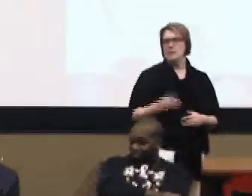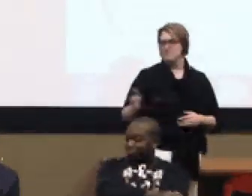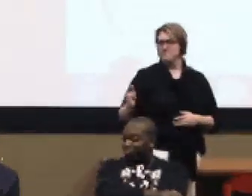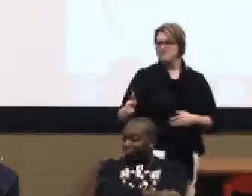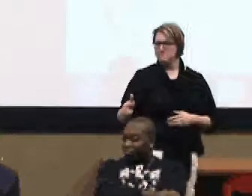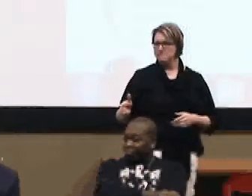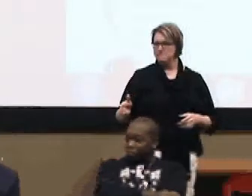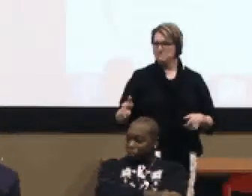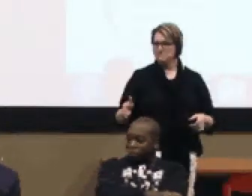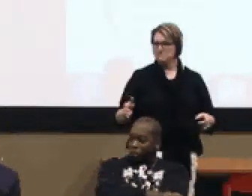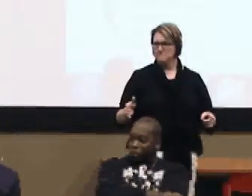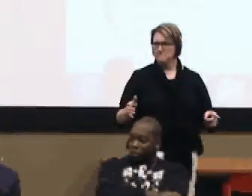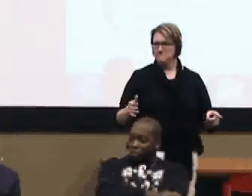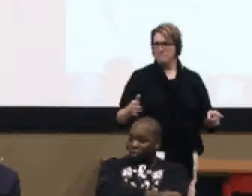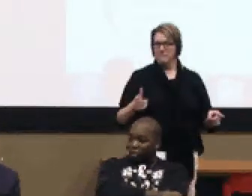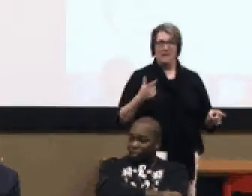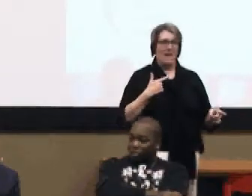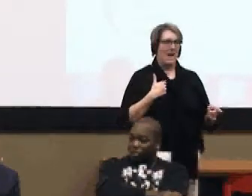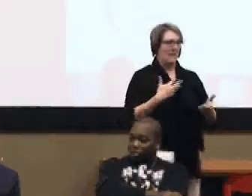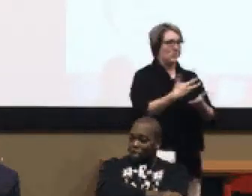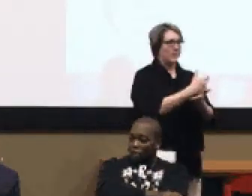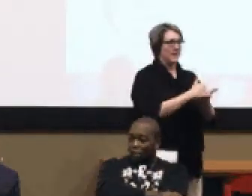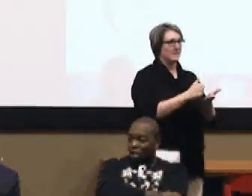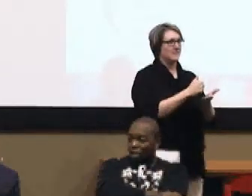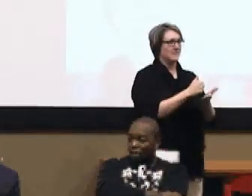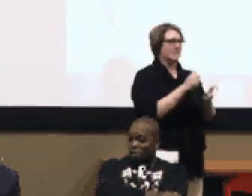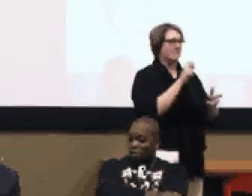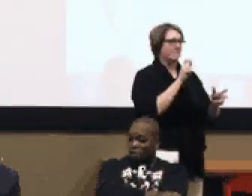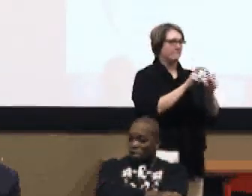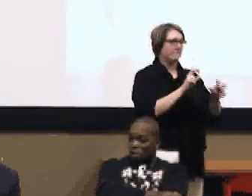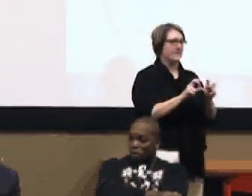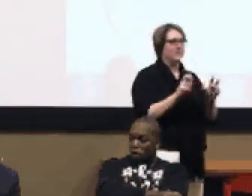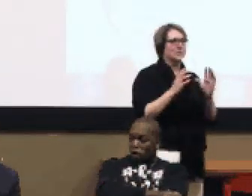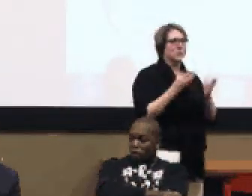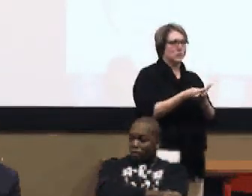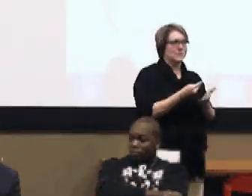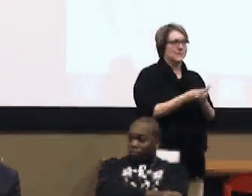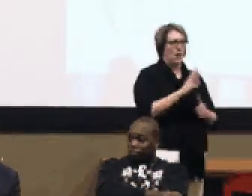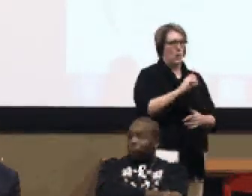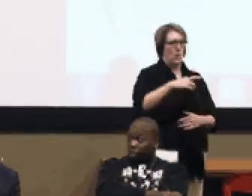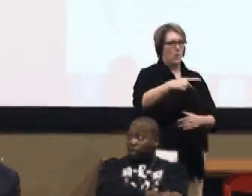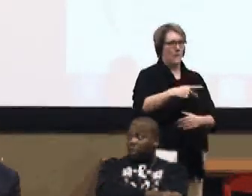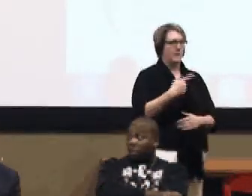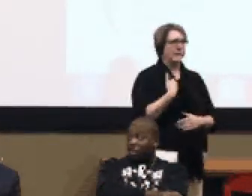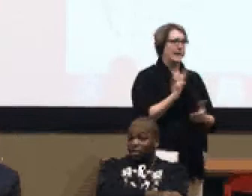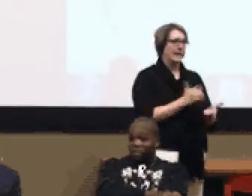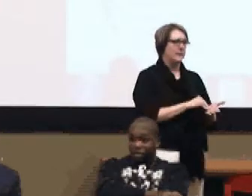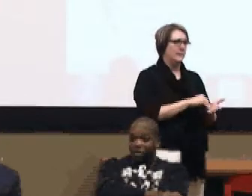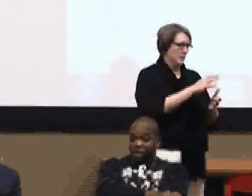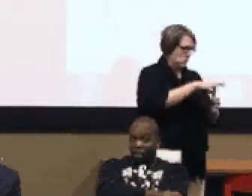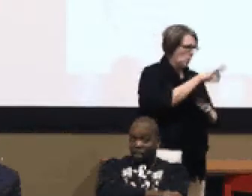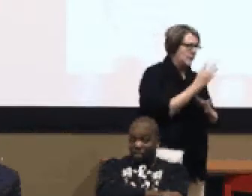Well, I've raised venture capital dollars, and it's like my corporate job, soul sucking.